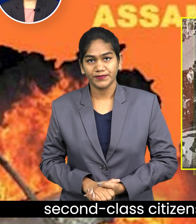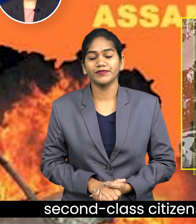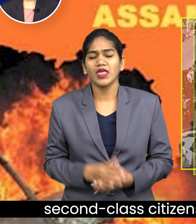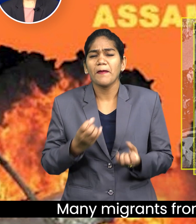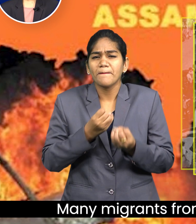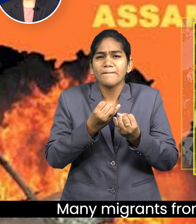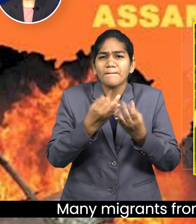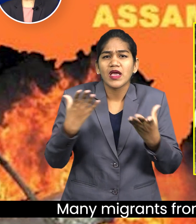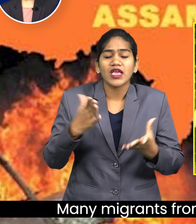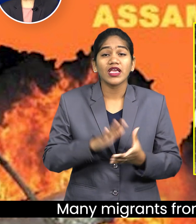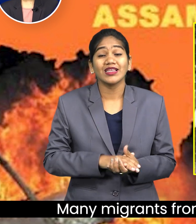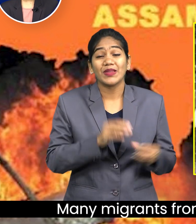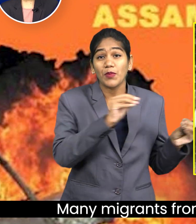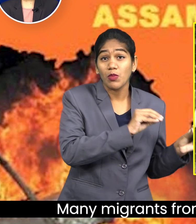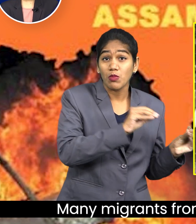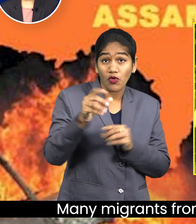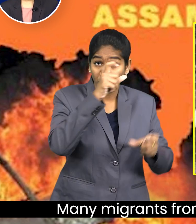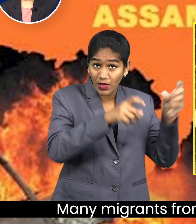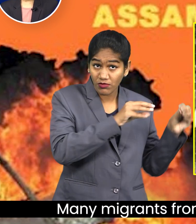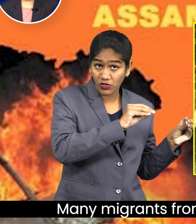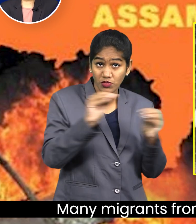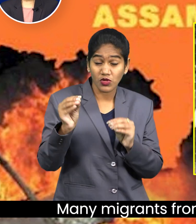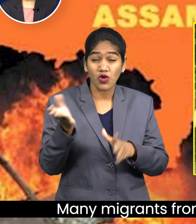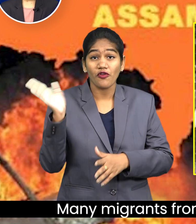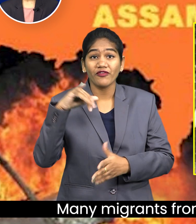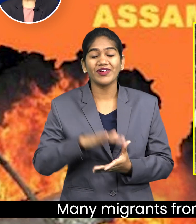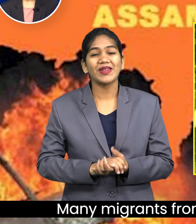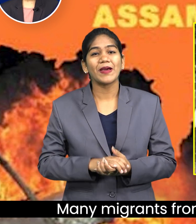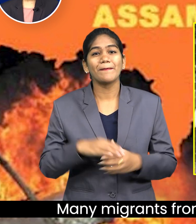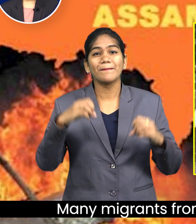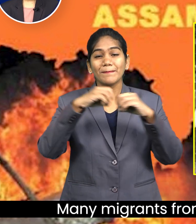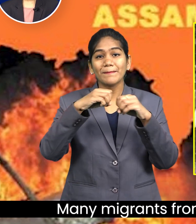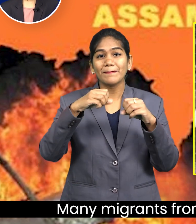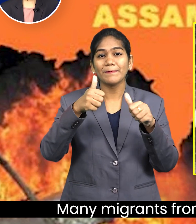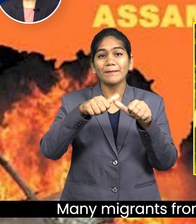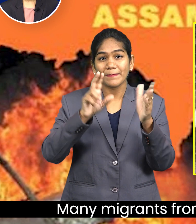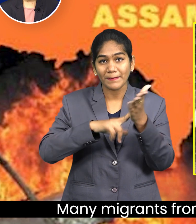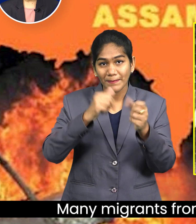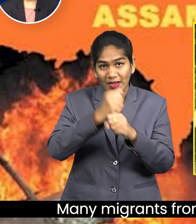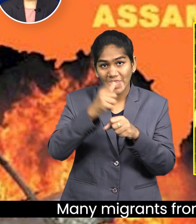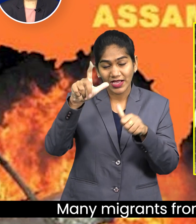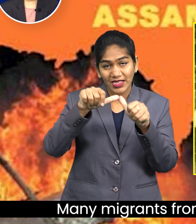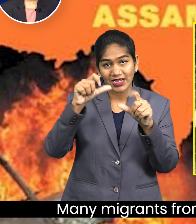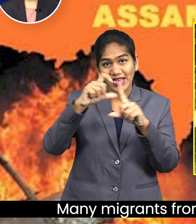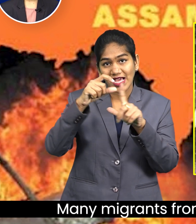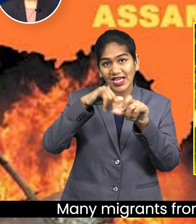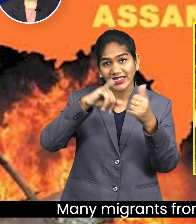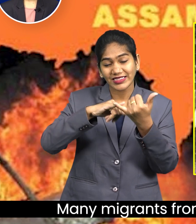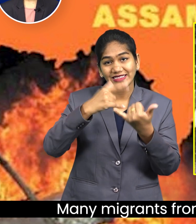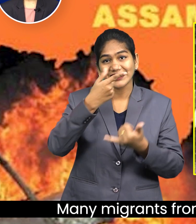Many migrants from Bangladesh came to Assam